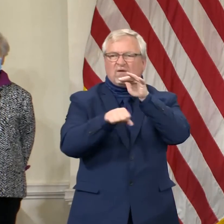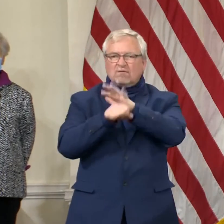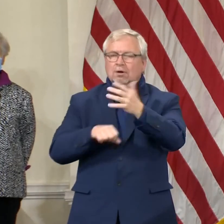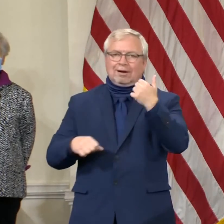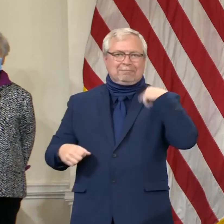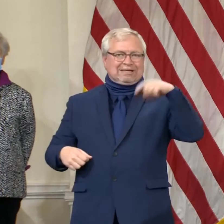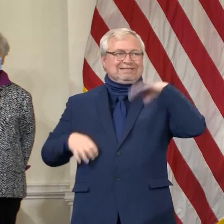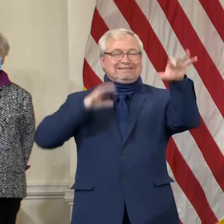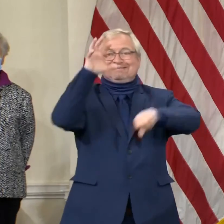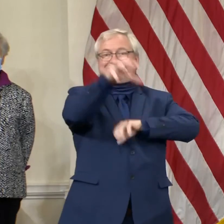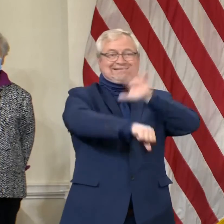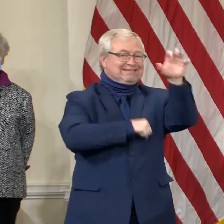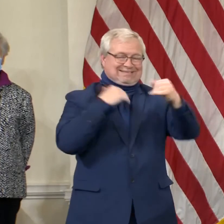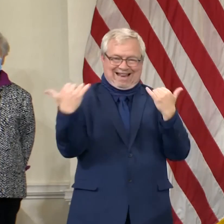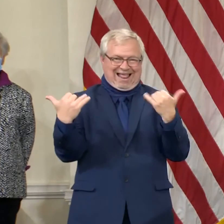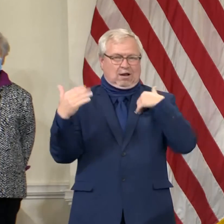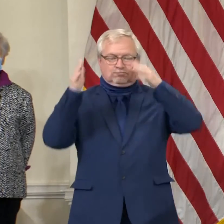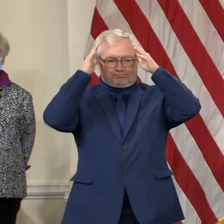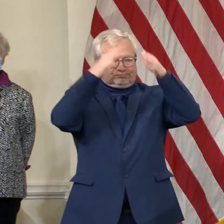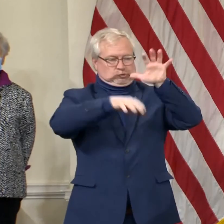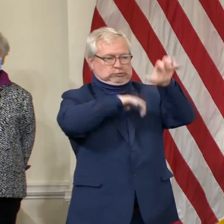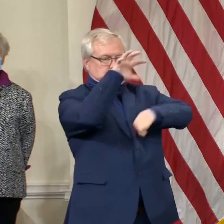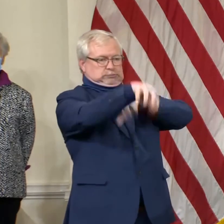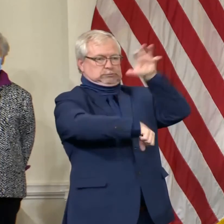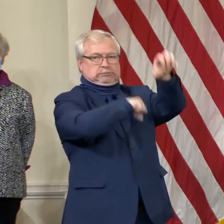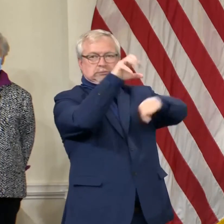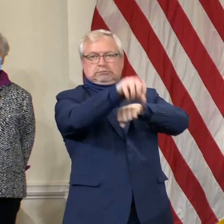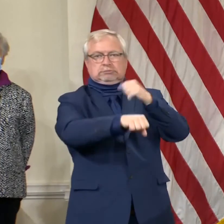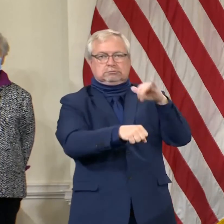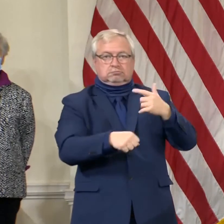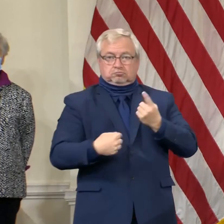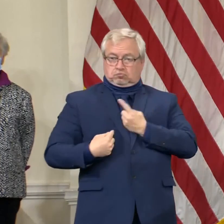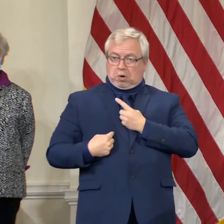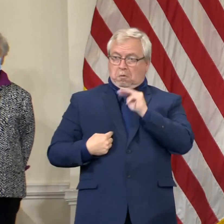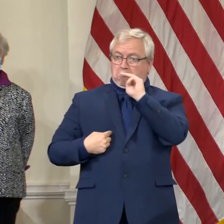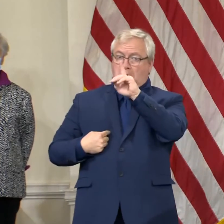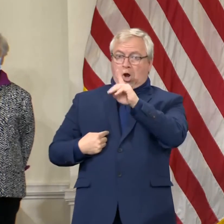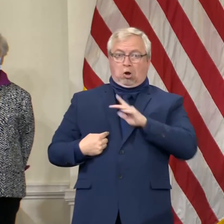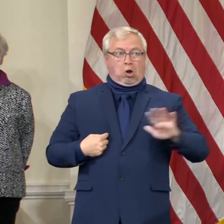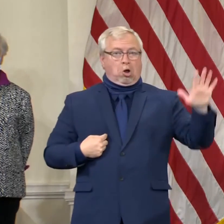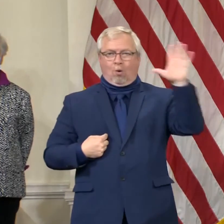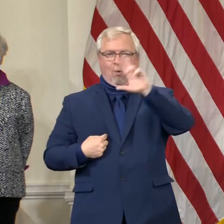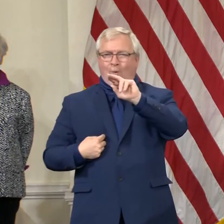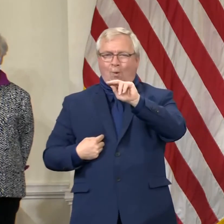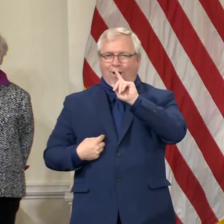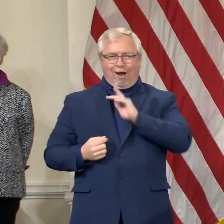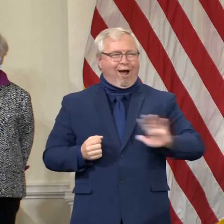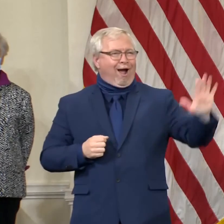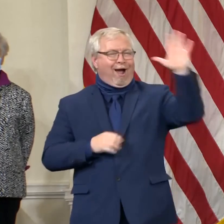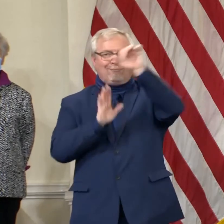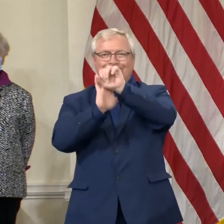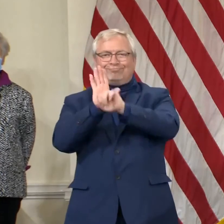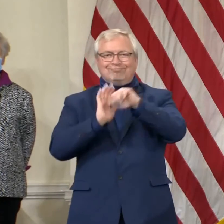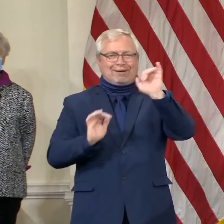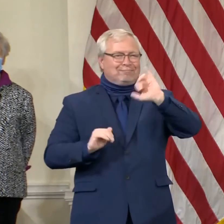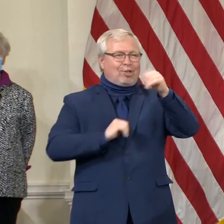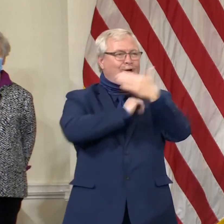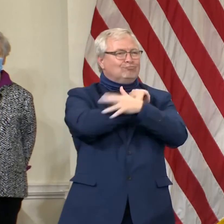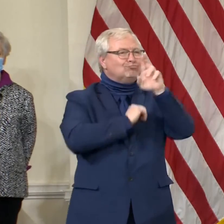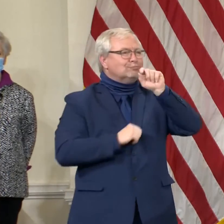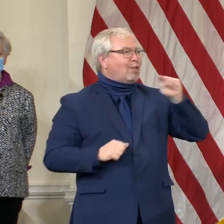You had 50 states competing with one another and with the federal government and with other countries around the world. It's been a terrible